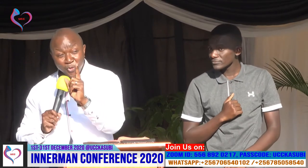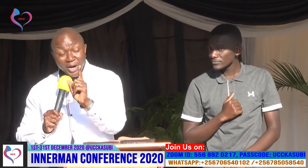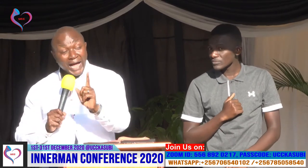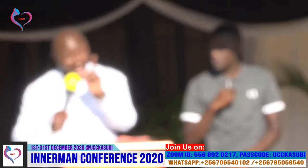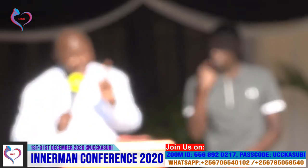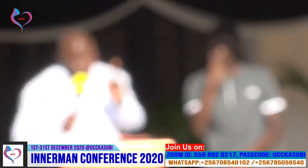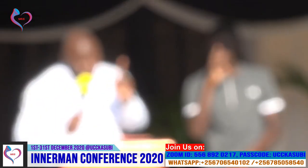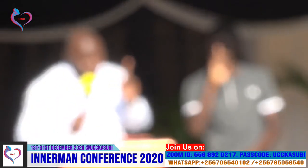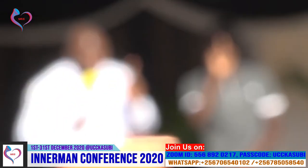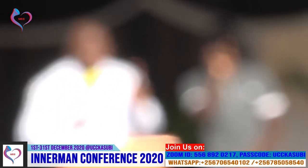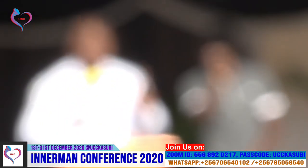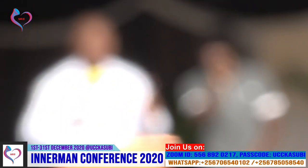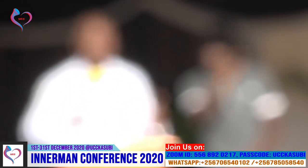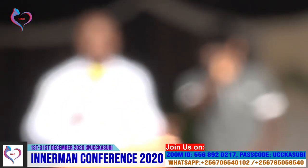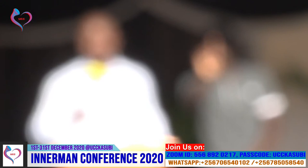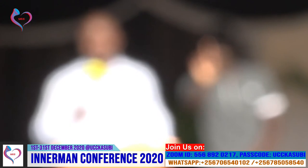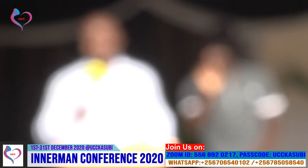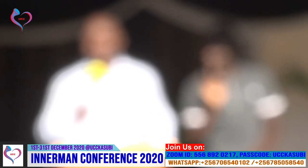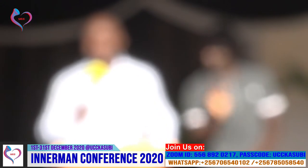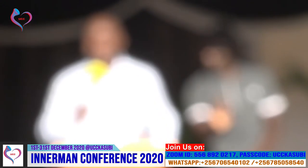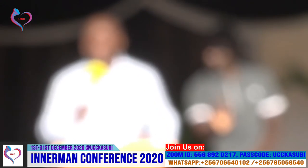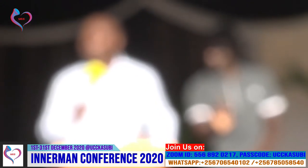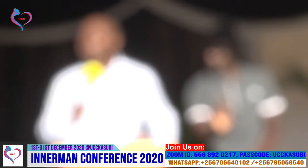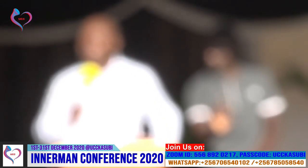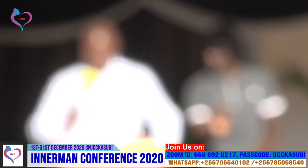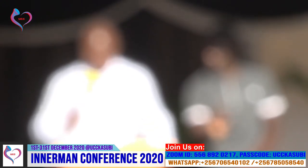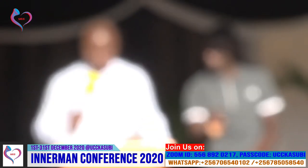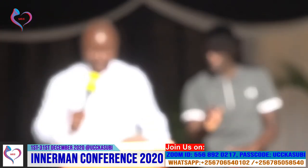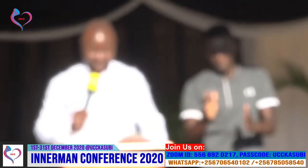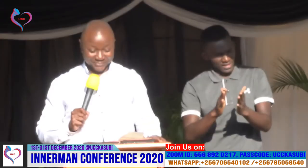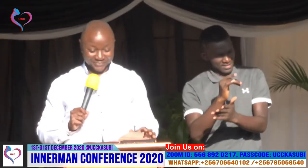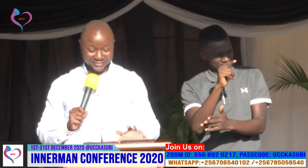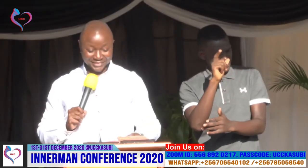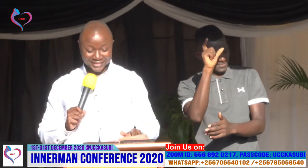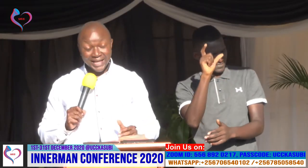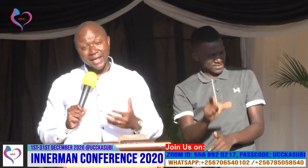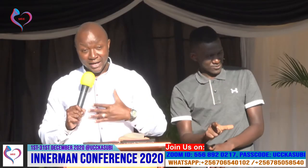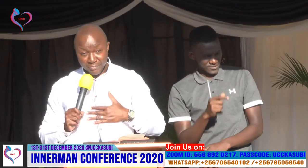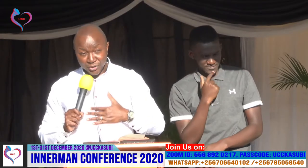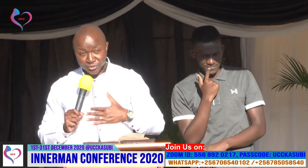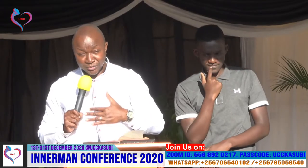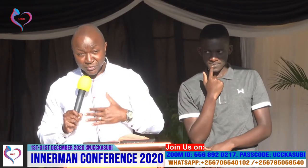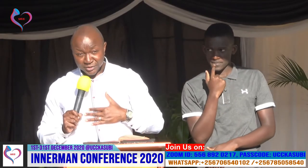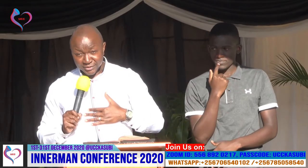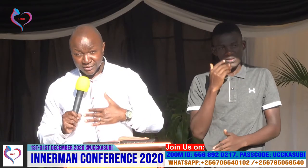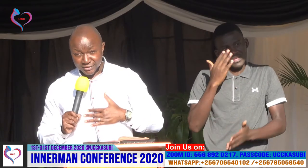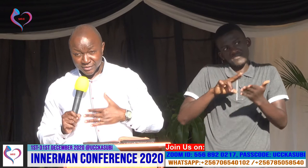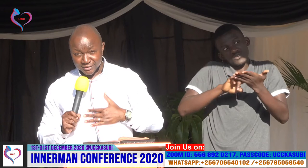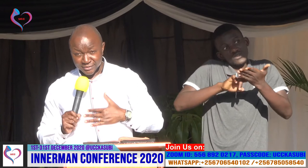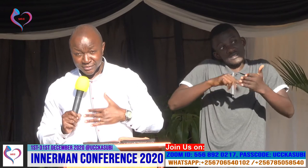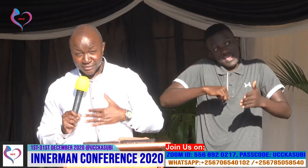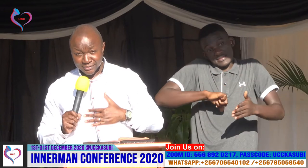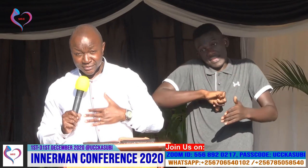Who are you? Gwe ani. And I look at this person. Let me use me.